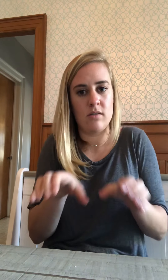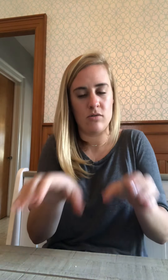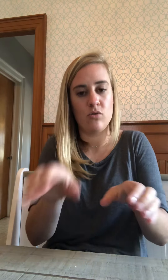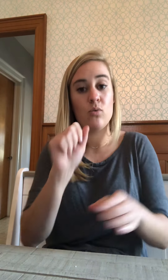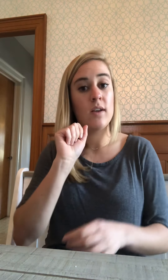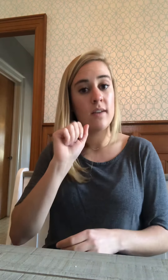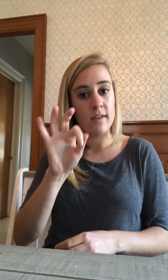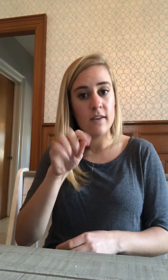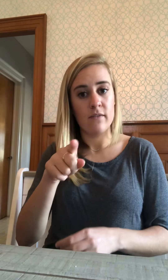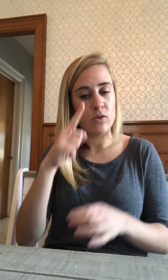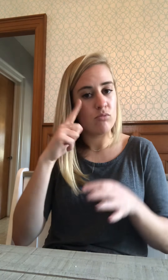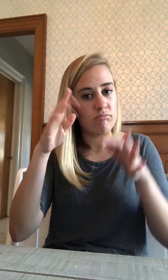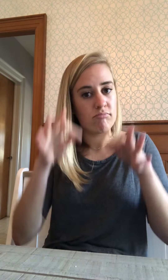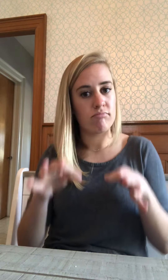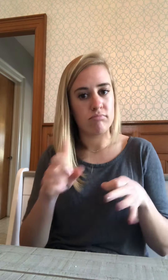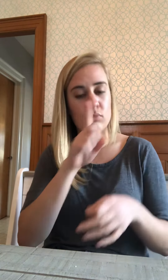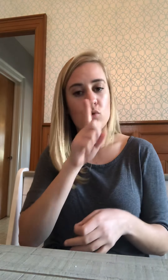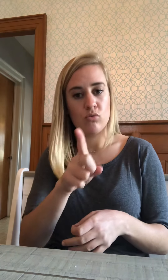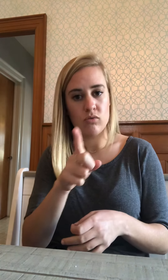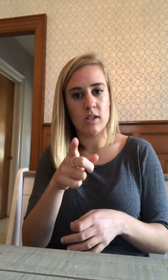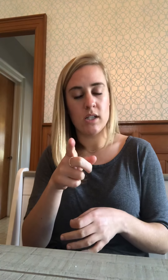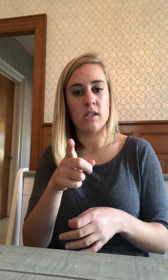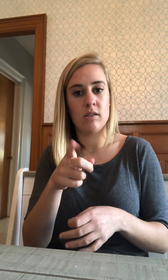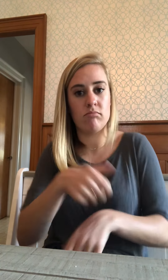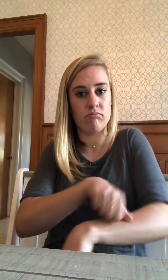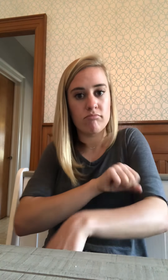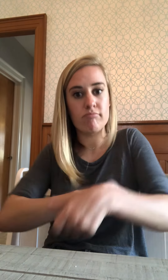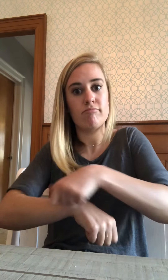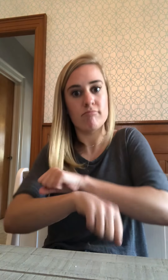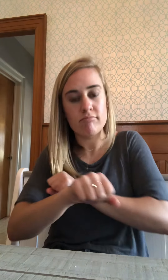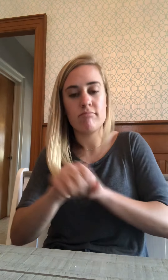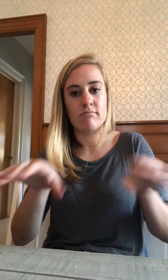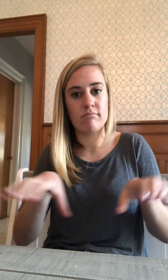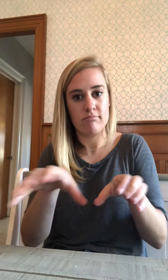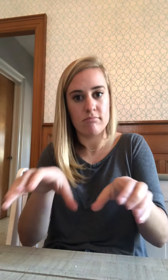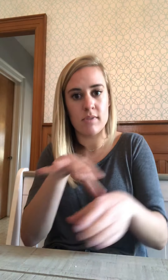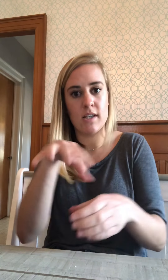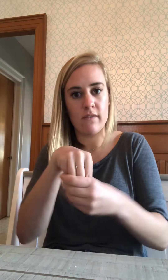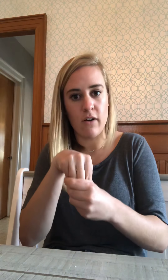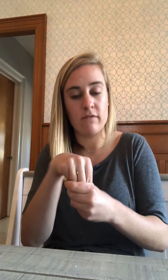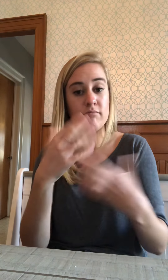choose to really get yourself seriously involved in special care. Thank you very much.